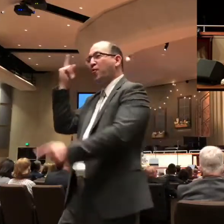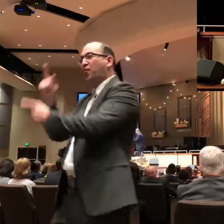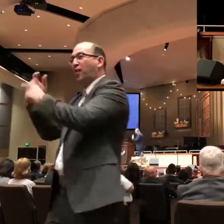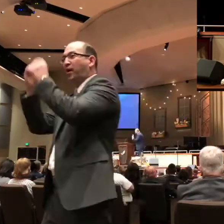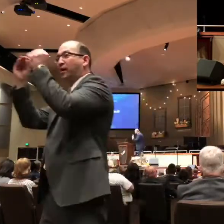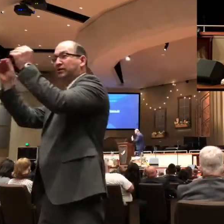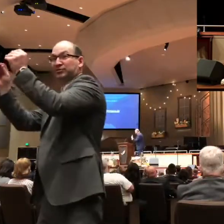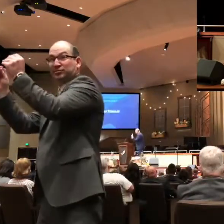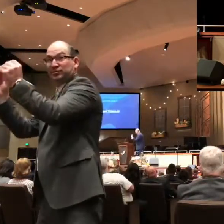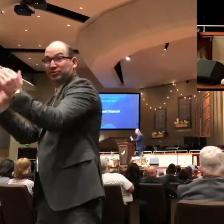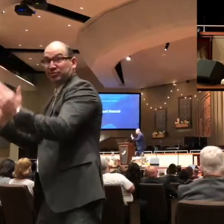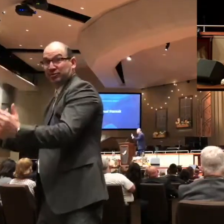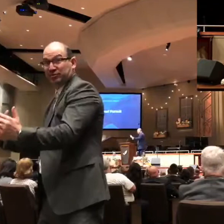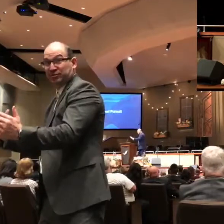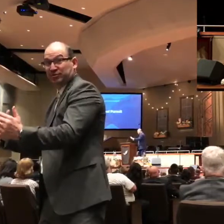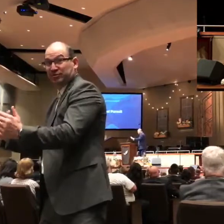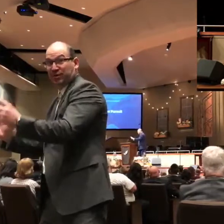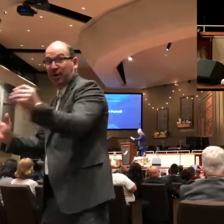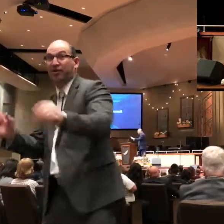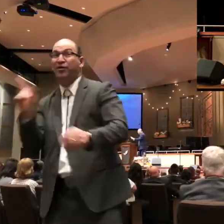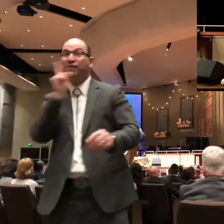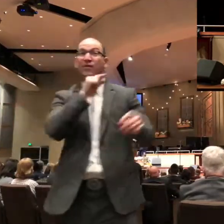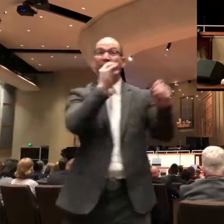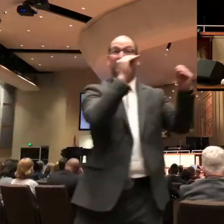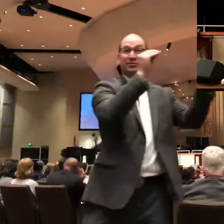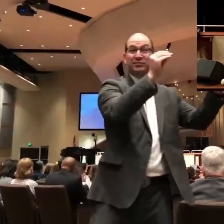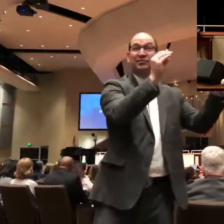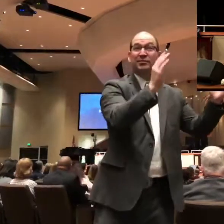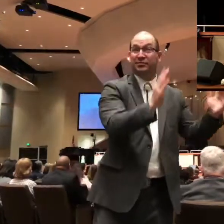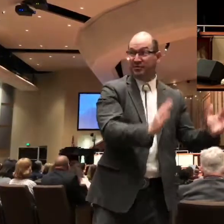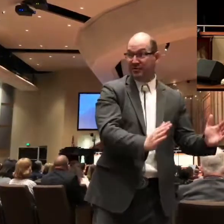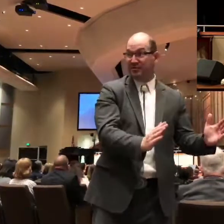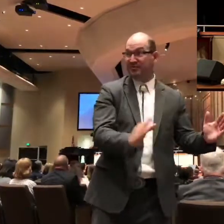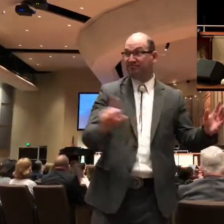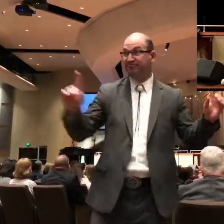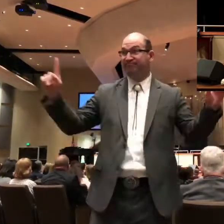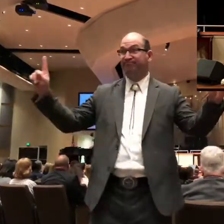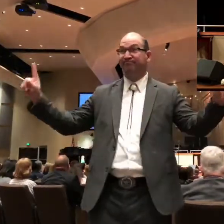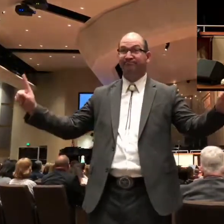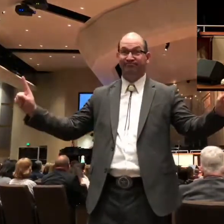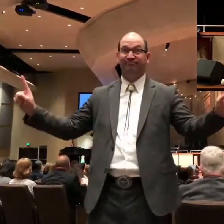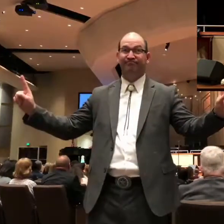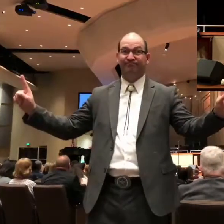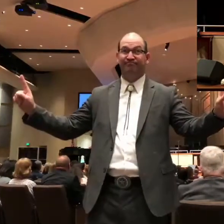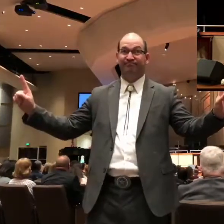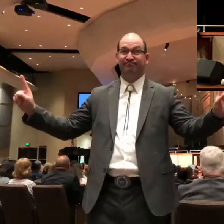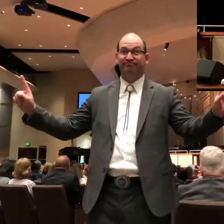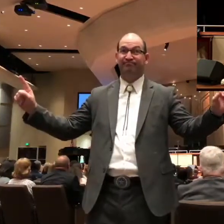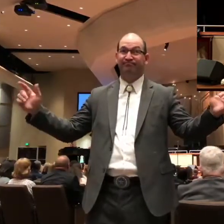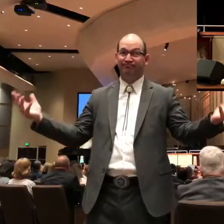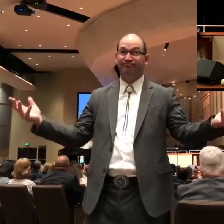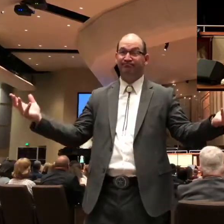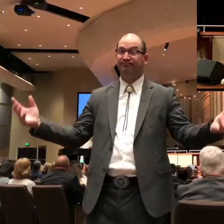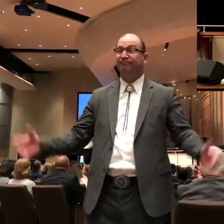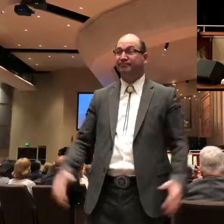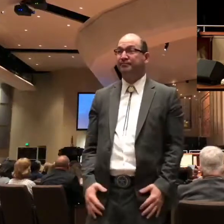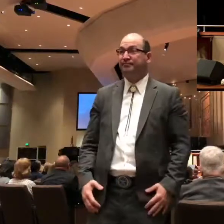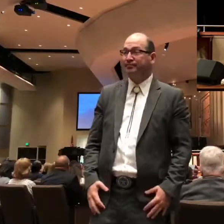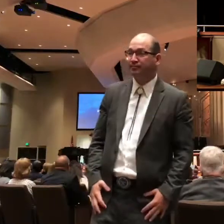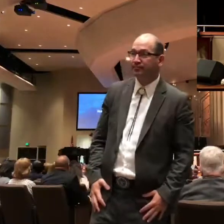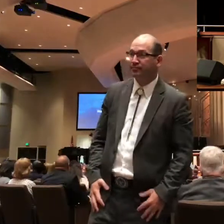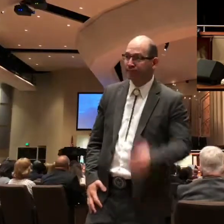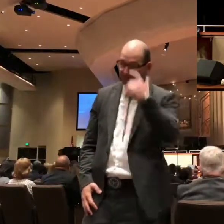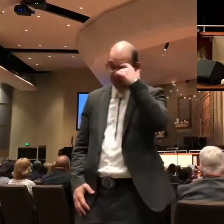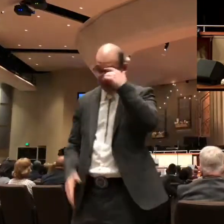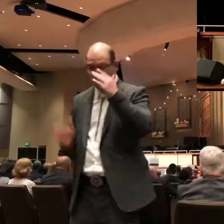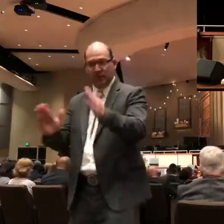is rightly dividing the Word of God from one that's just using the Word of God for their own means, right? So